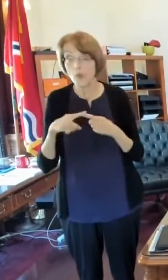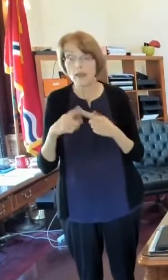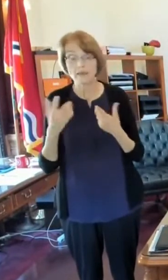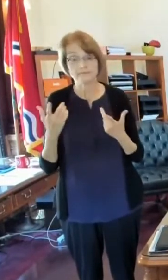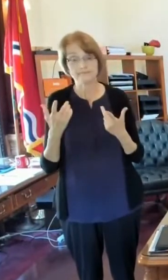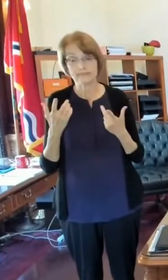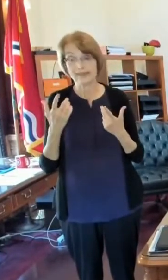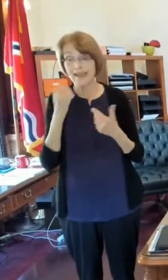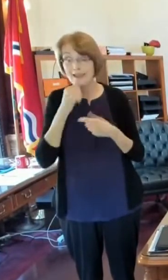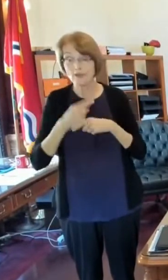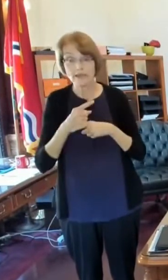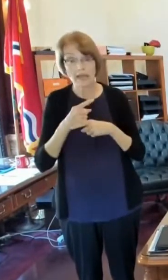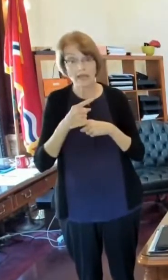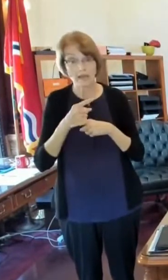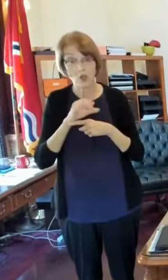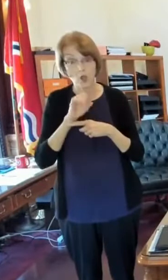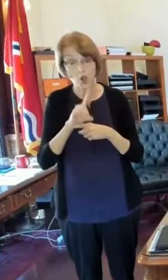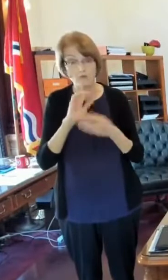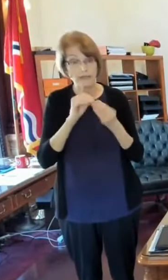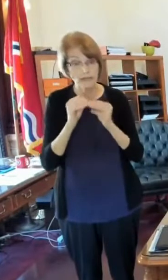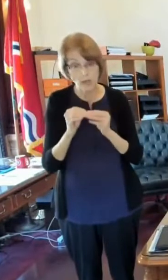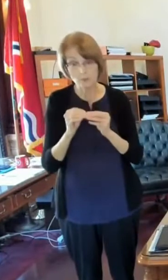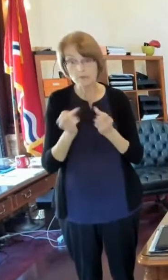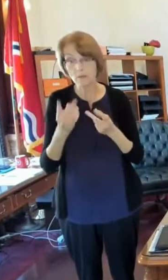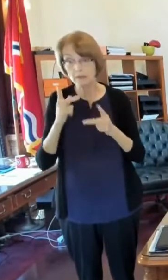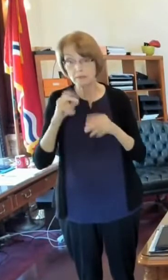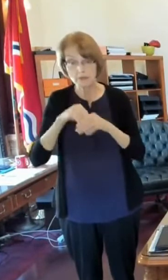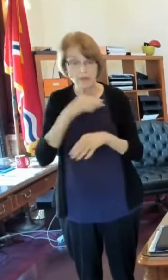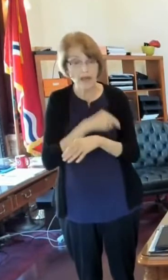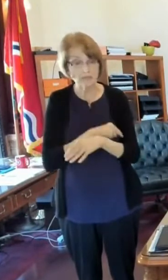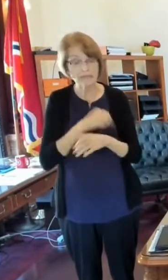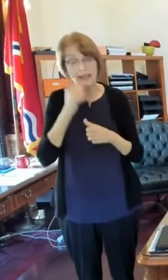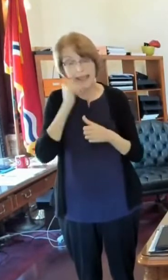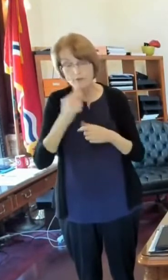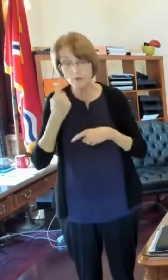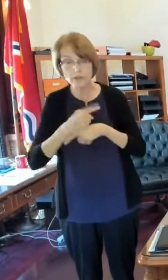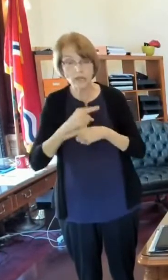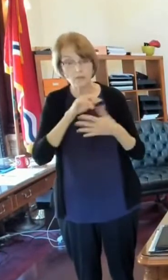at these numbers every day. We got to look at the hospital numbers every day. So